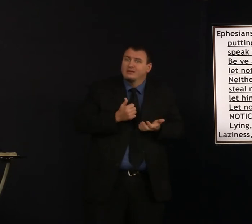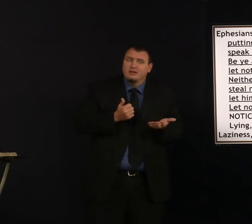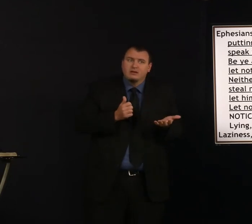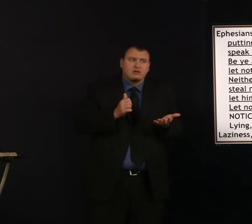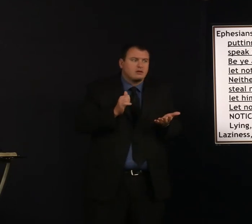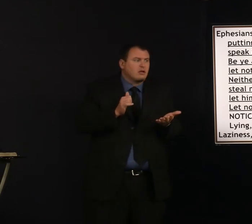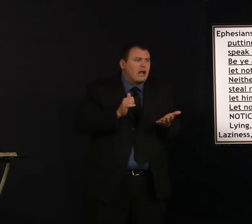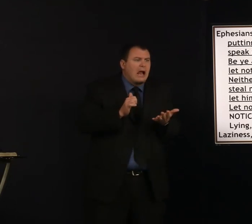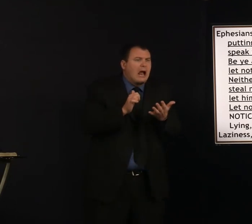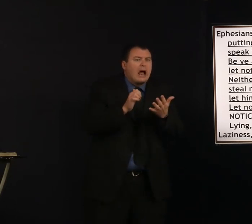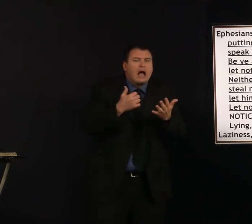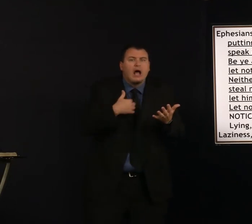guidelines to you for your life.